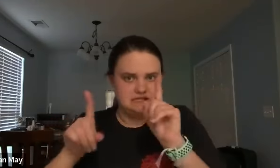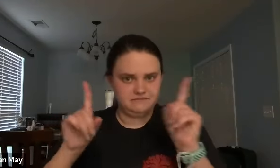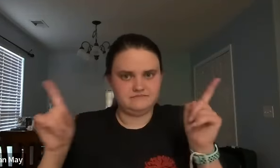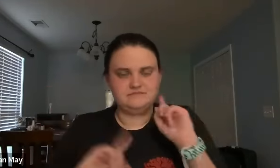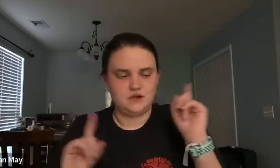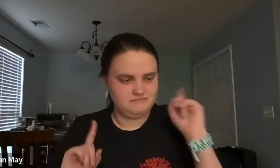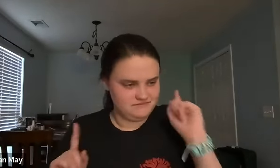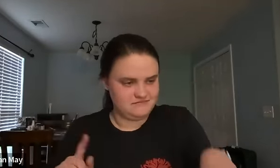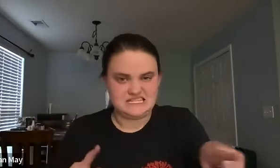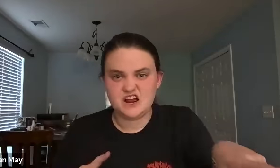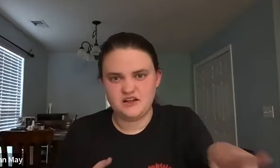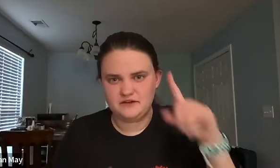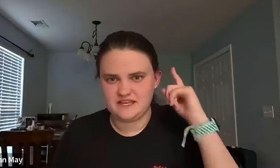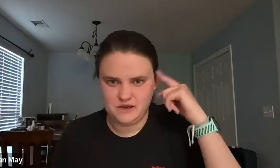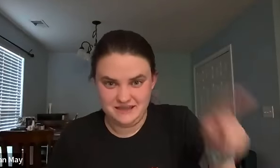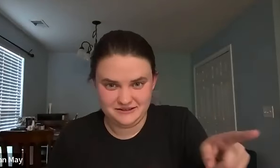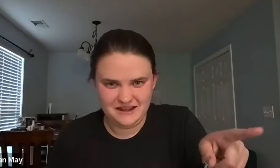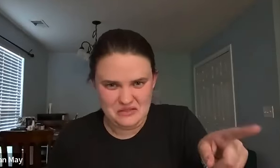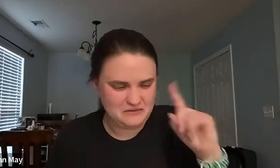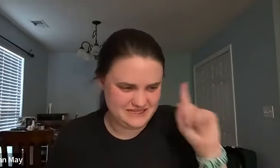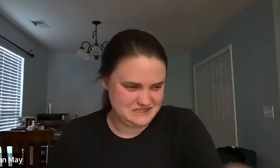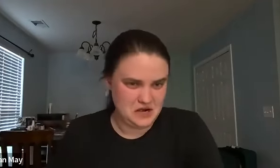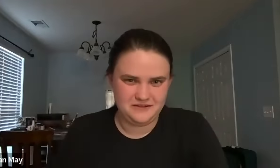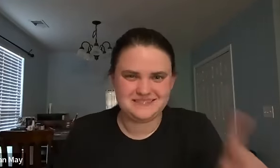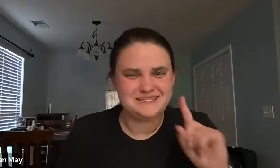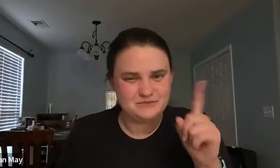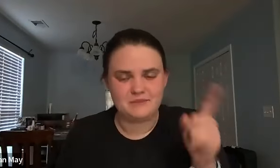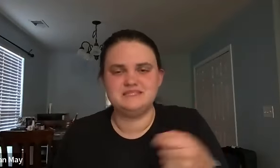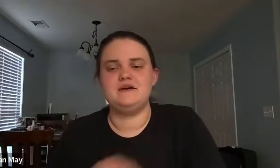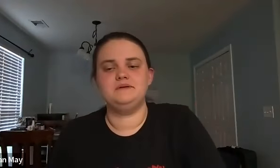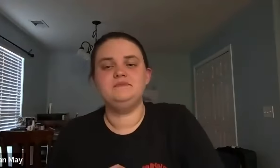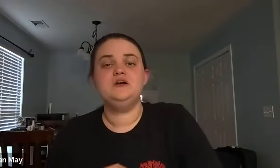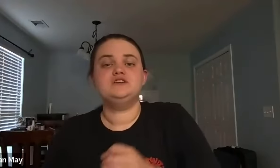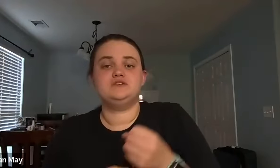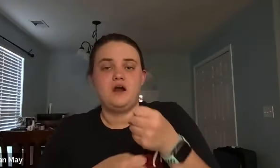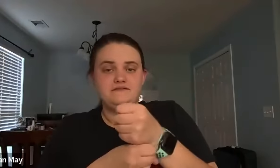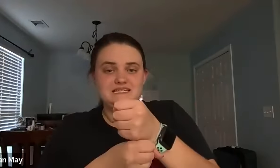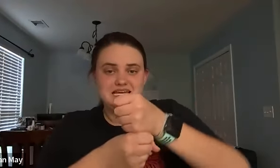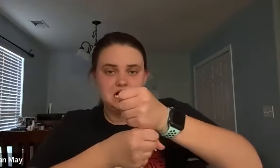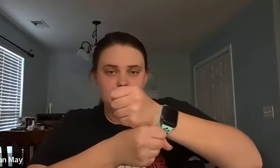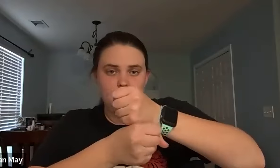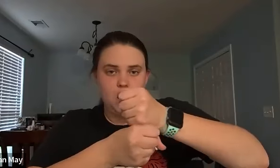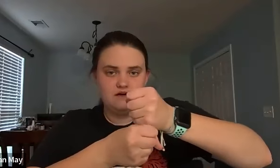tea. Sorry, that's not on there. That's why I yelled it out loud, because it's not on this list, but I'm gonna say that one. So coffee is